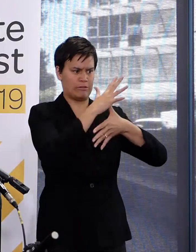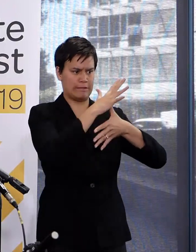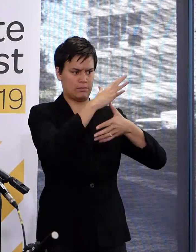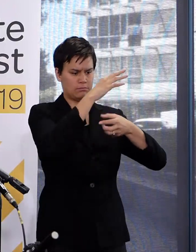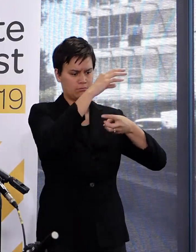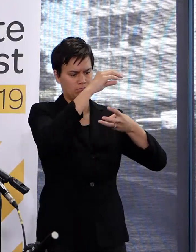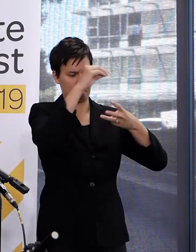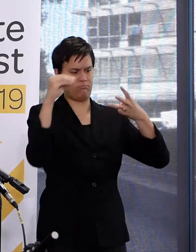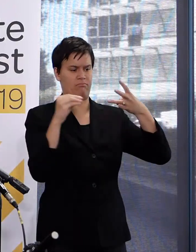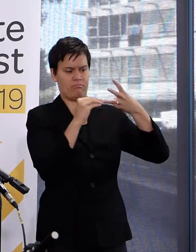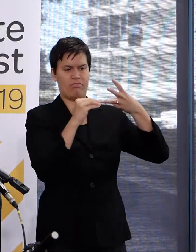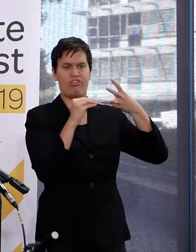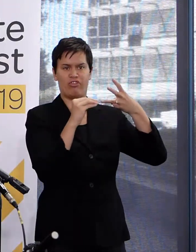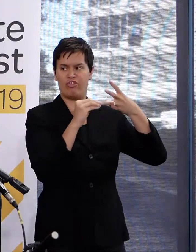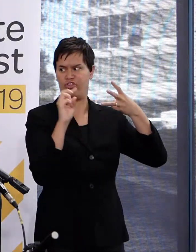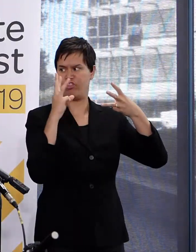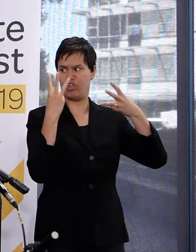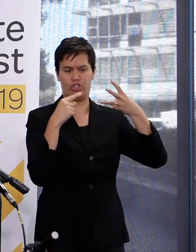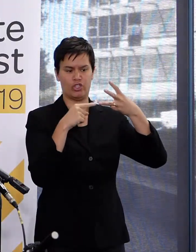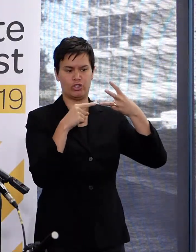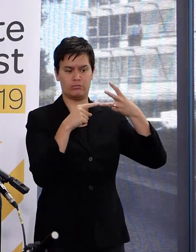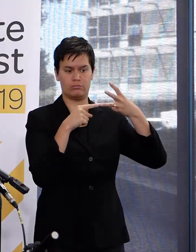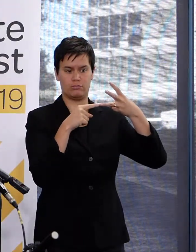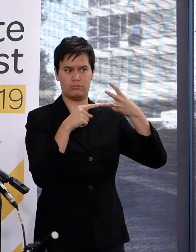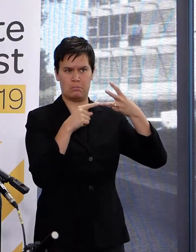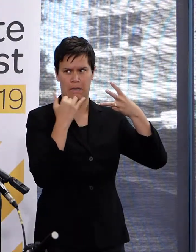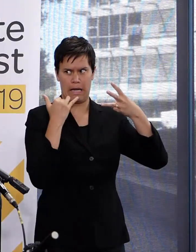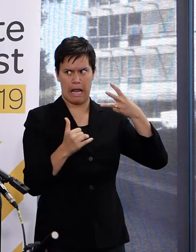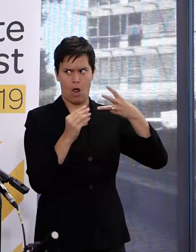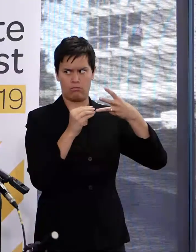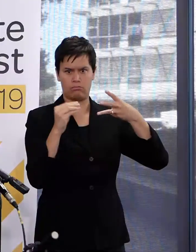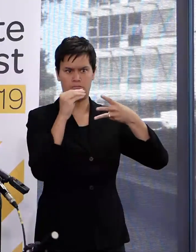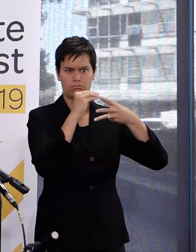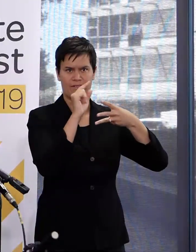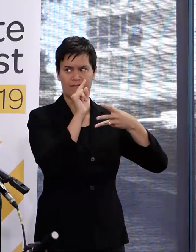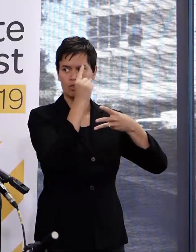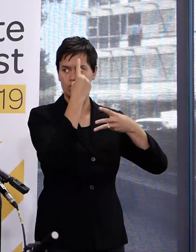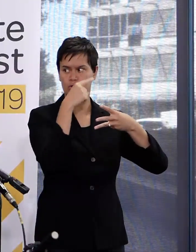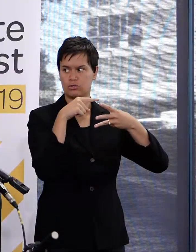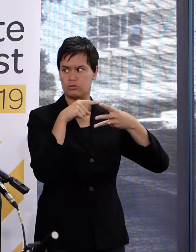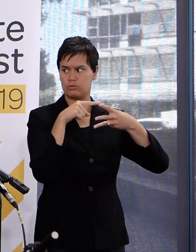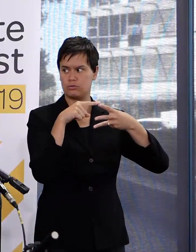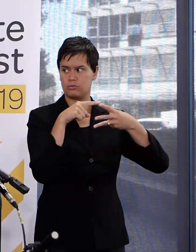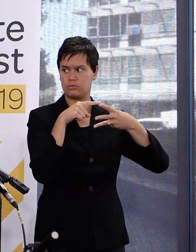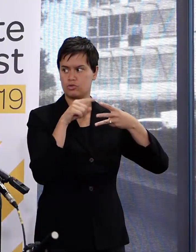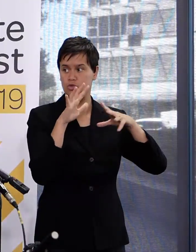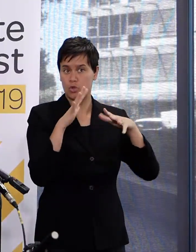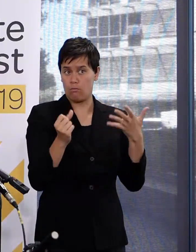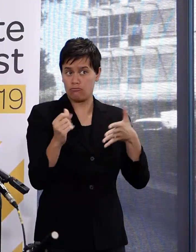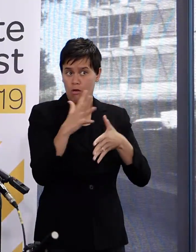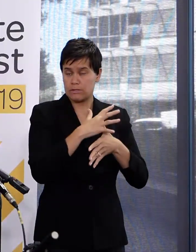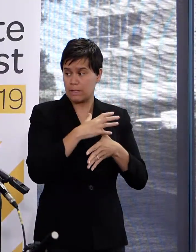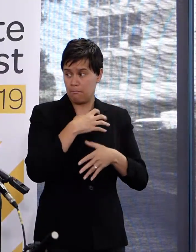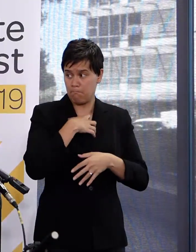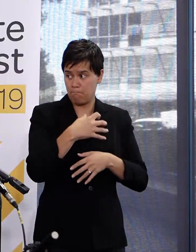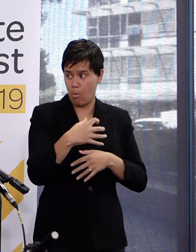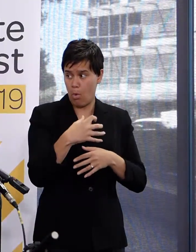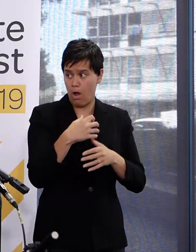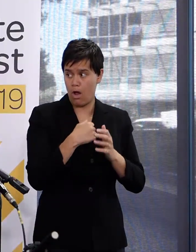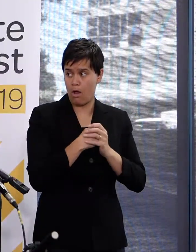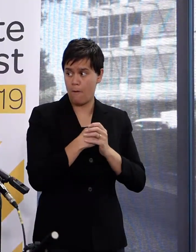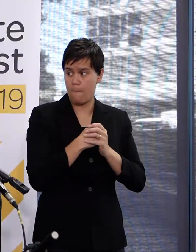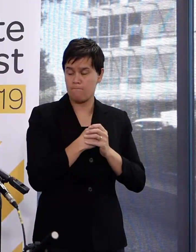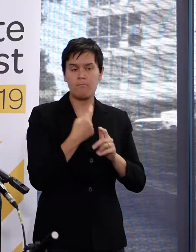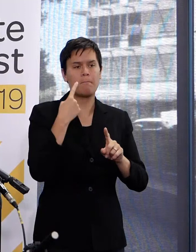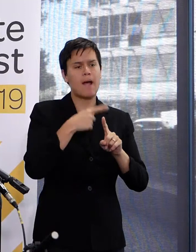225,000 doses. Have they been promoted to elevated in priority? And also, when you mention aged